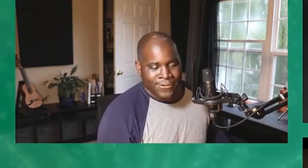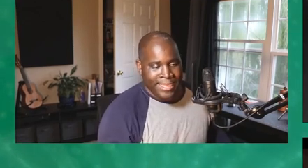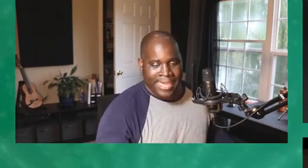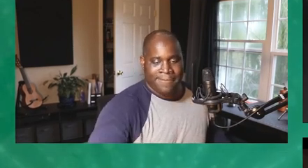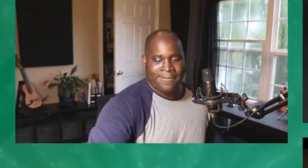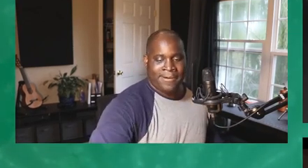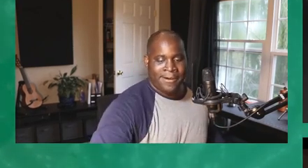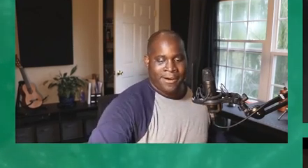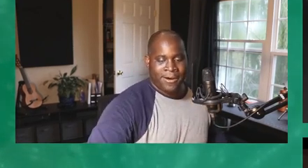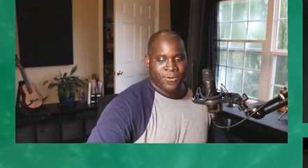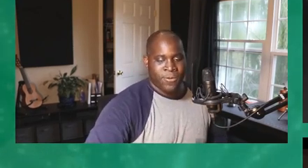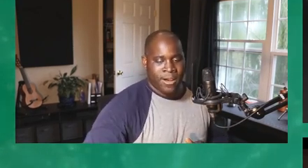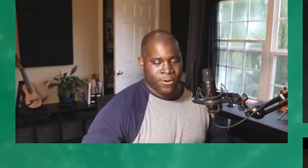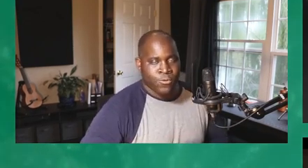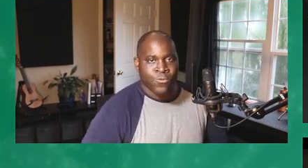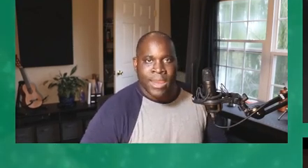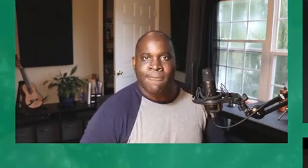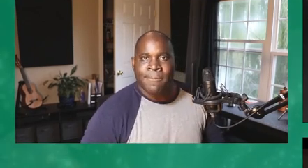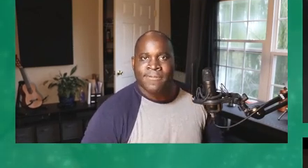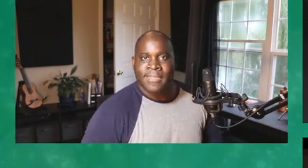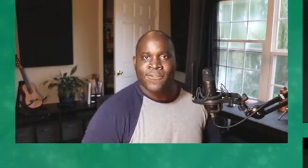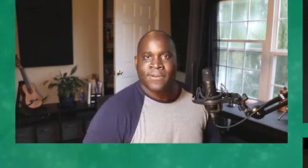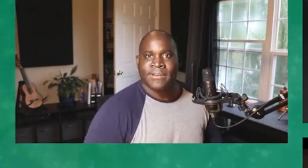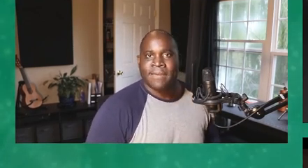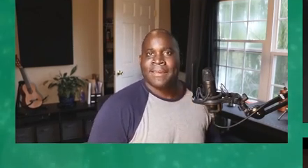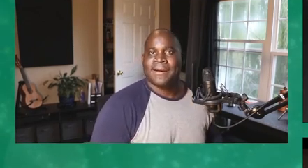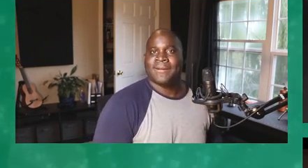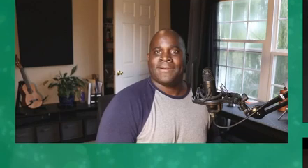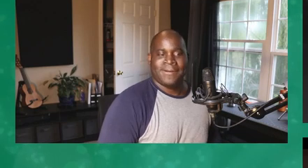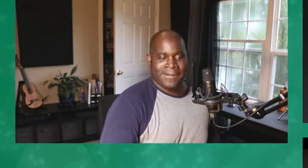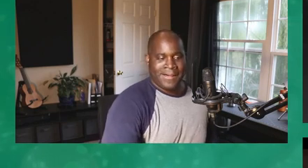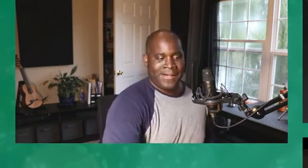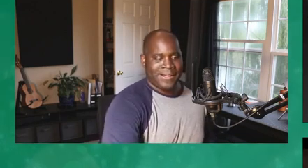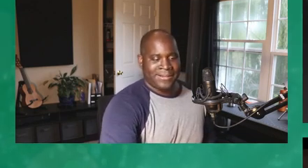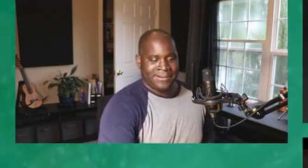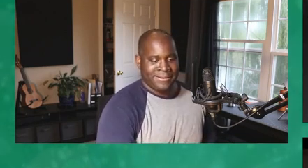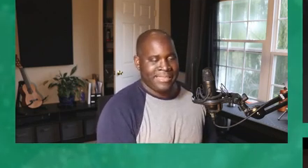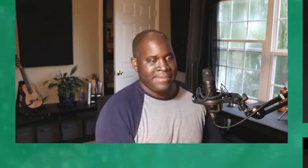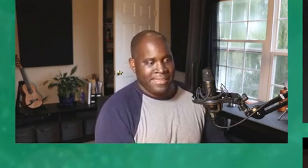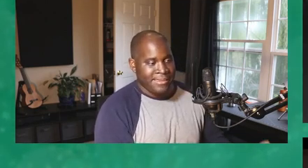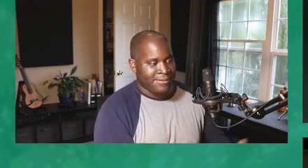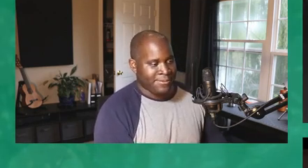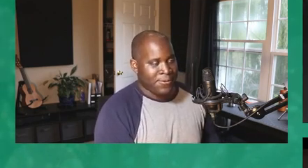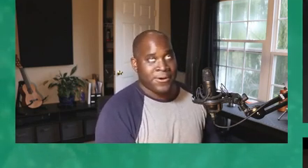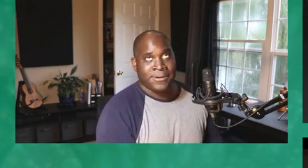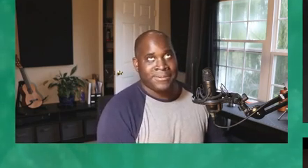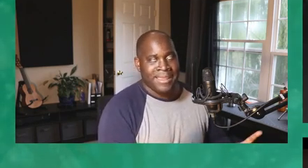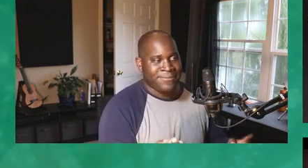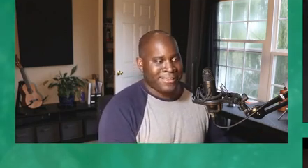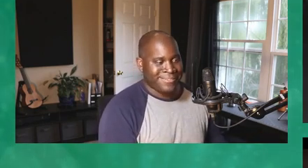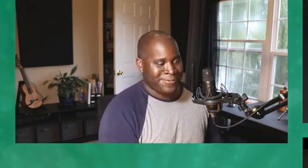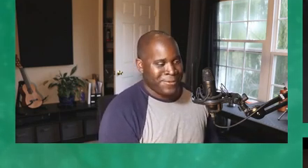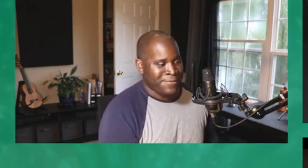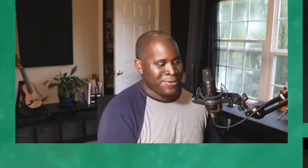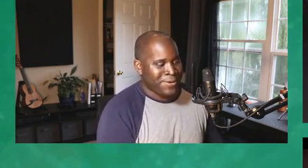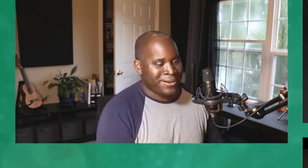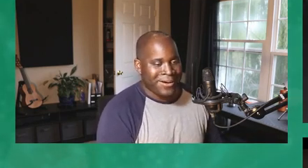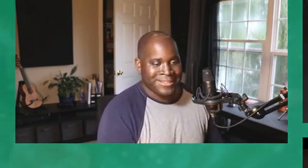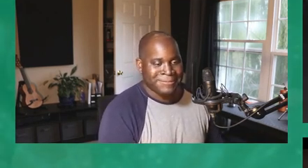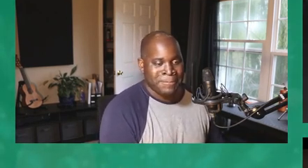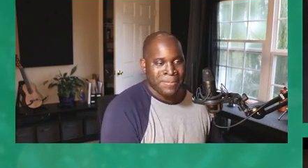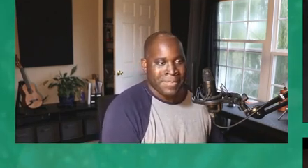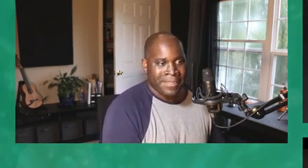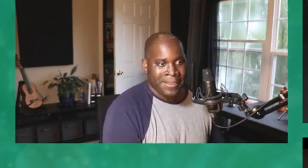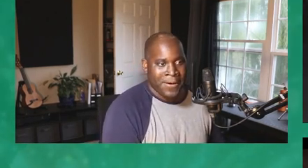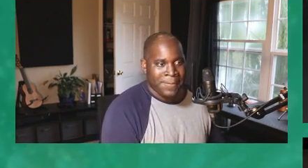that we actually have a great representation of a deaf character on TV or Netflix, whatever you want to